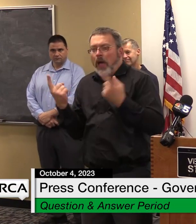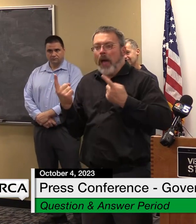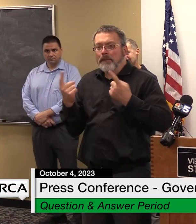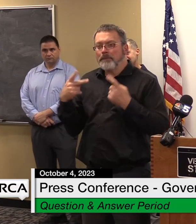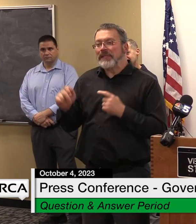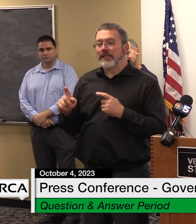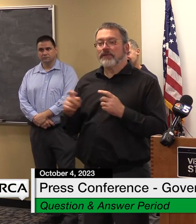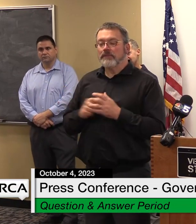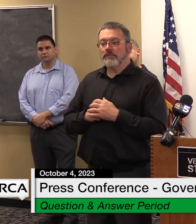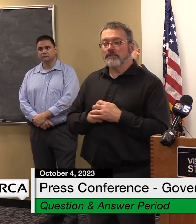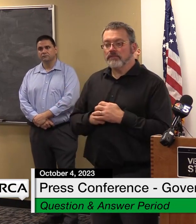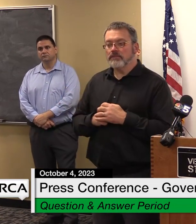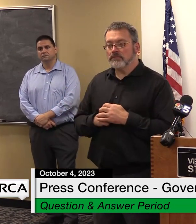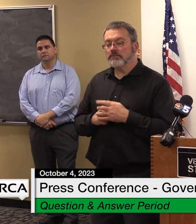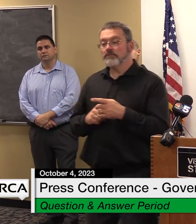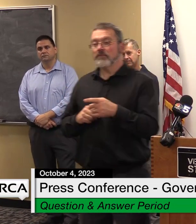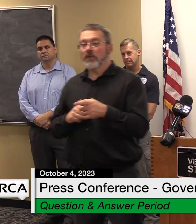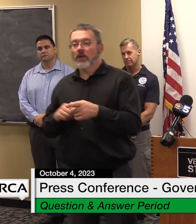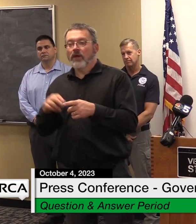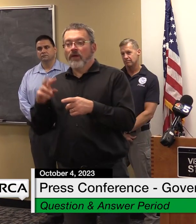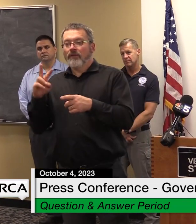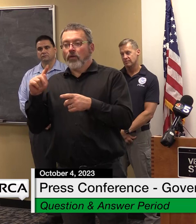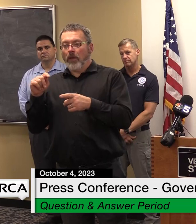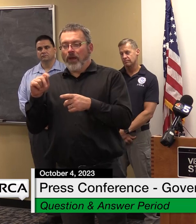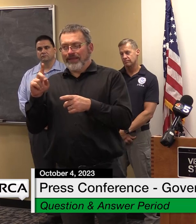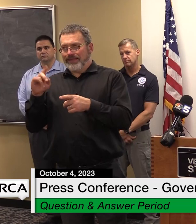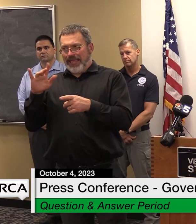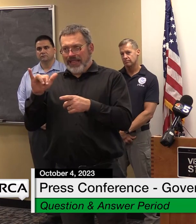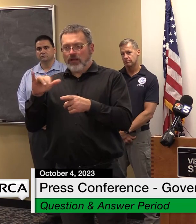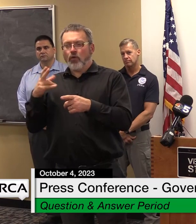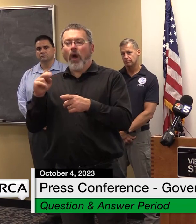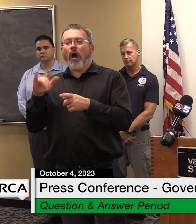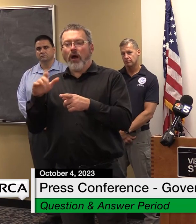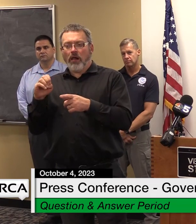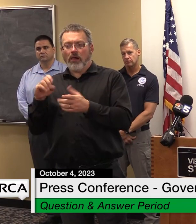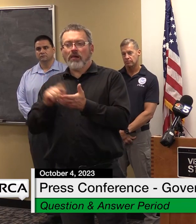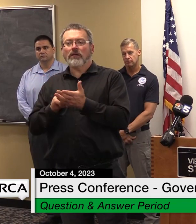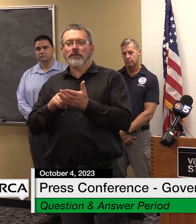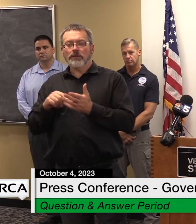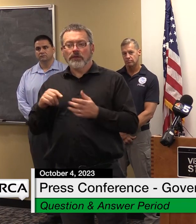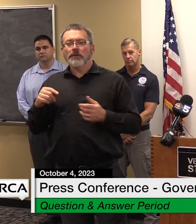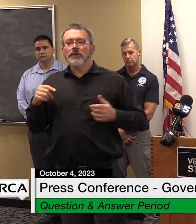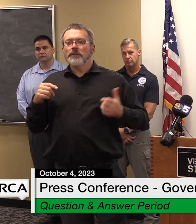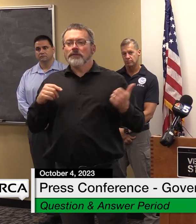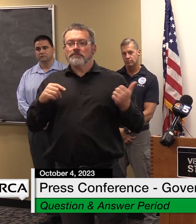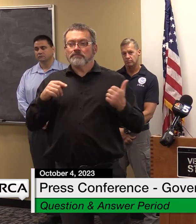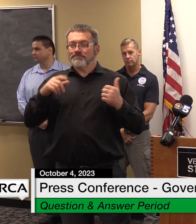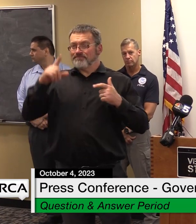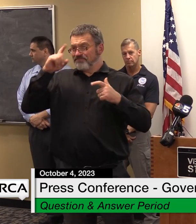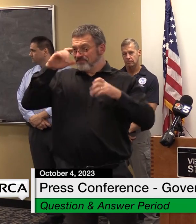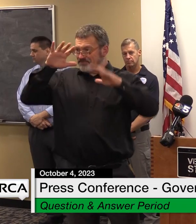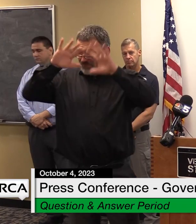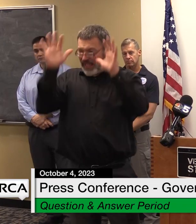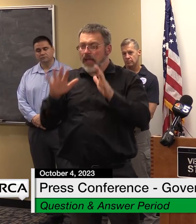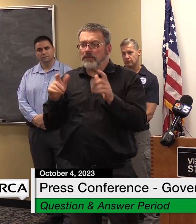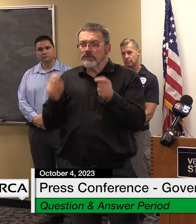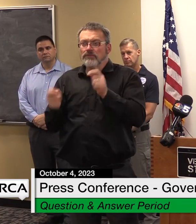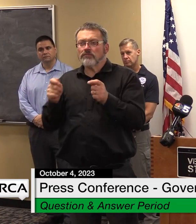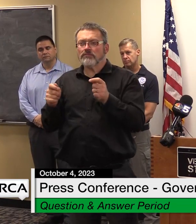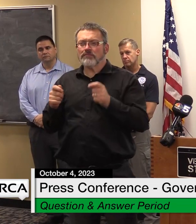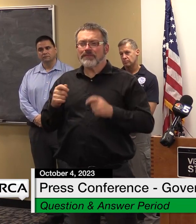Governor, House Speaker Kerensky last month asked the Climate Council to focus on climate adaptation